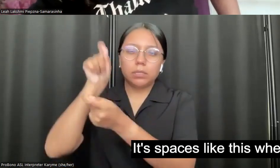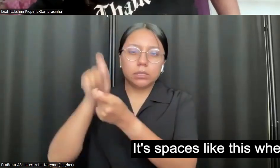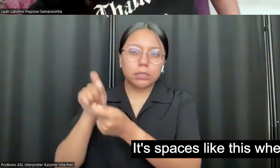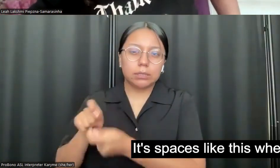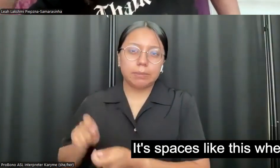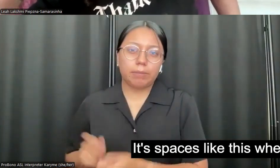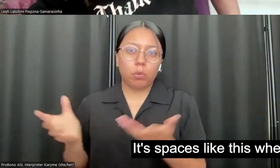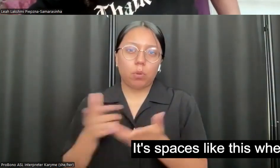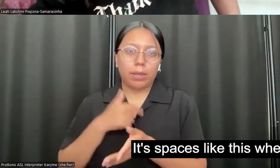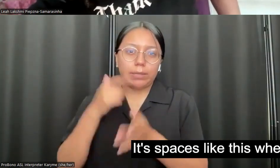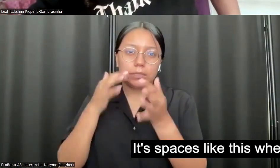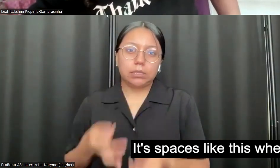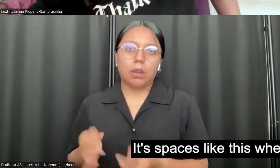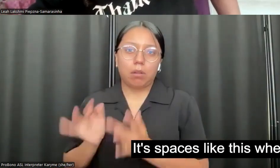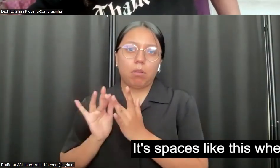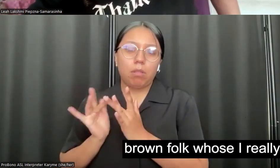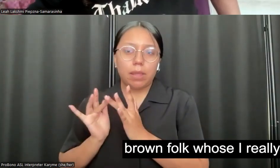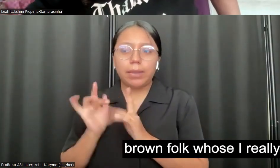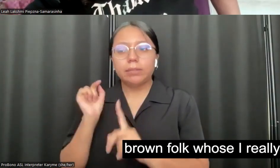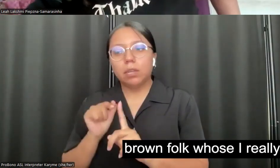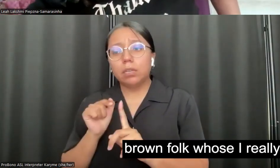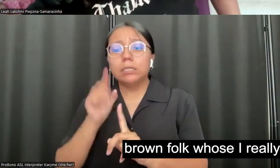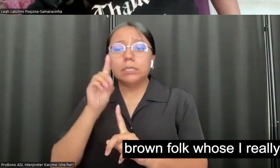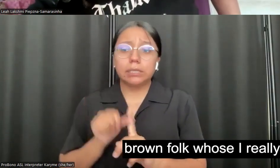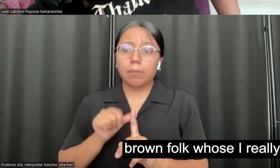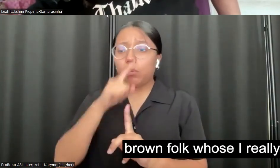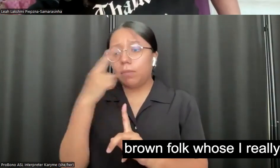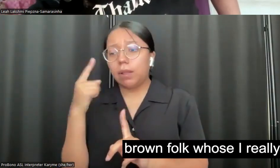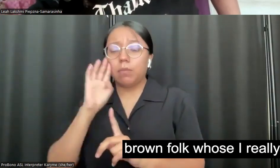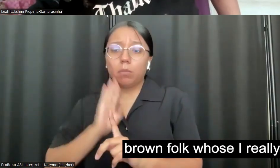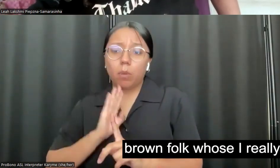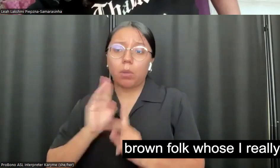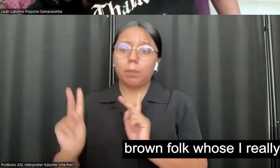this where I really am like it's disabled Black and brown folks who I really trust